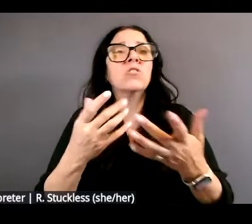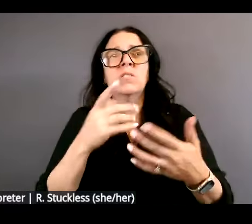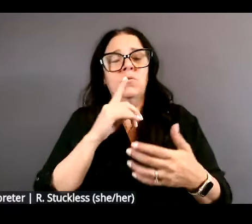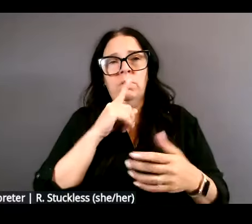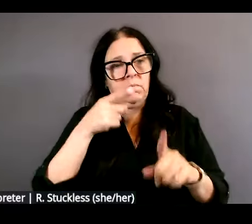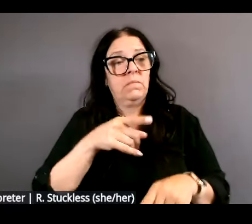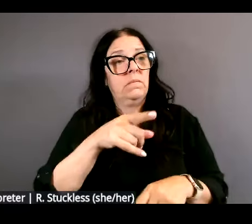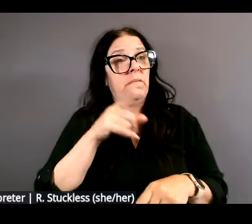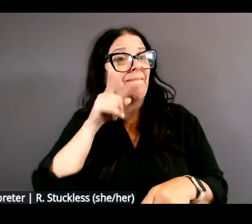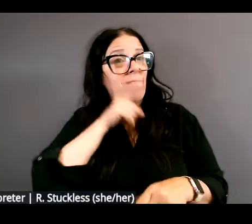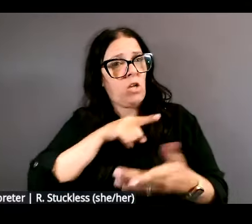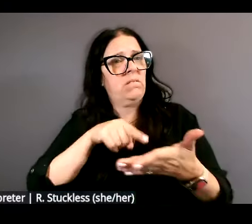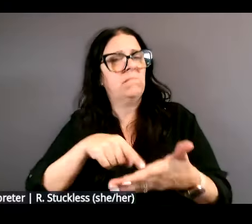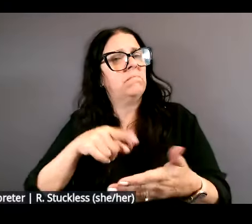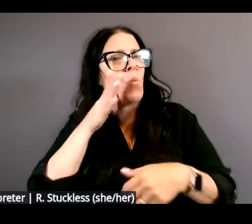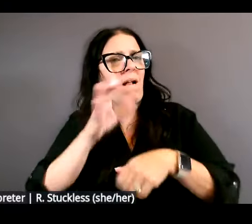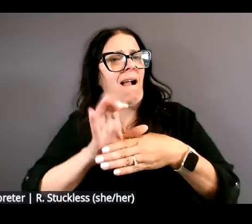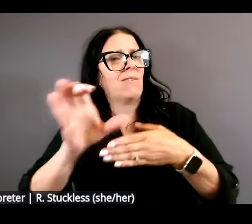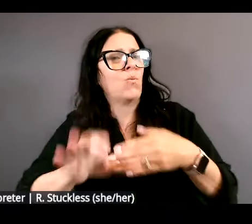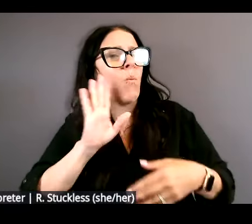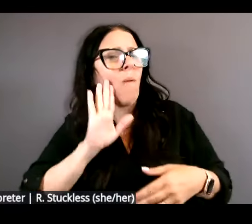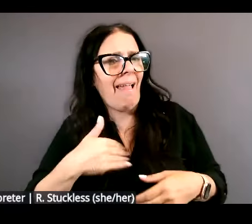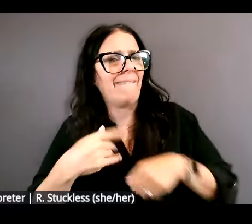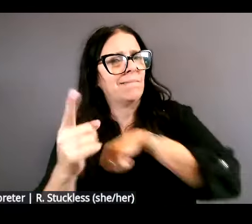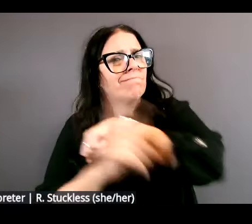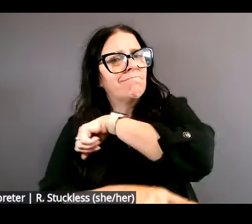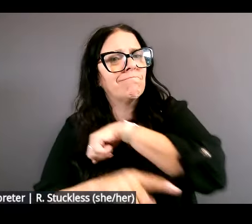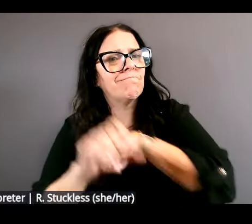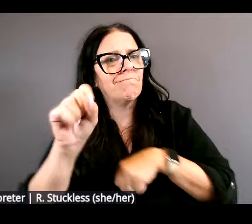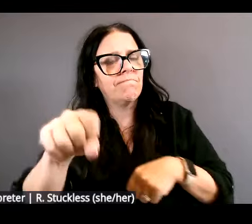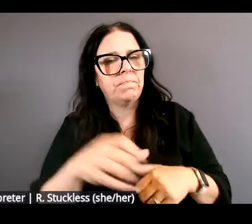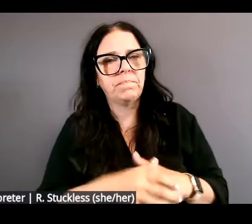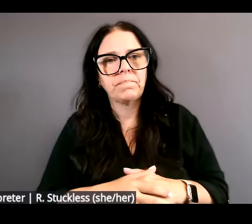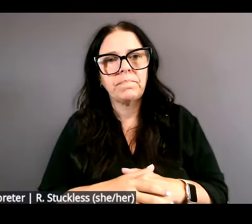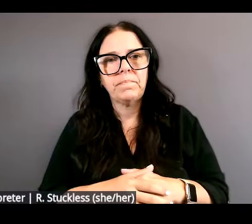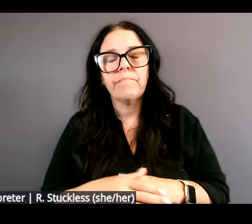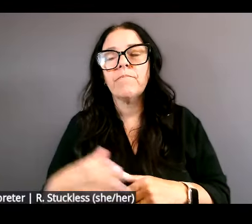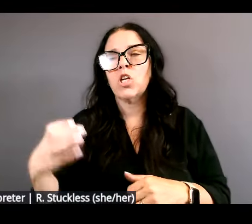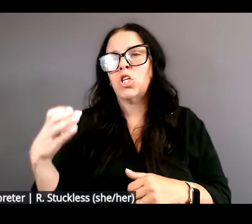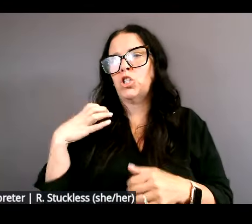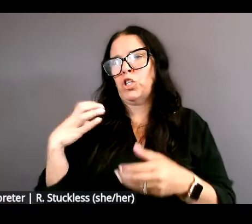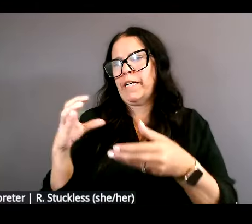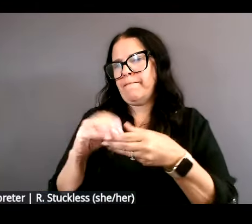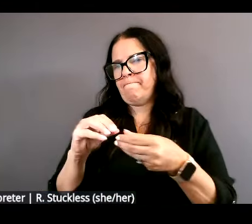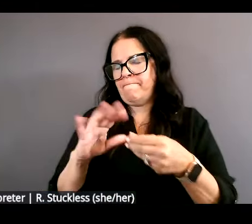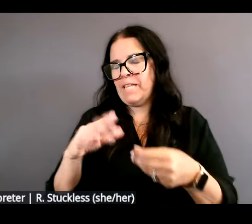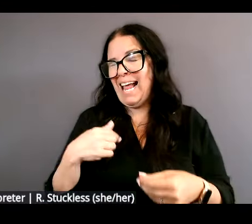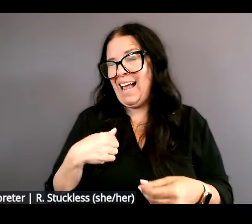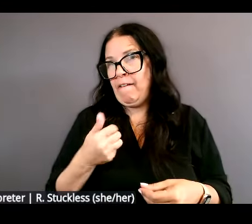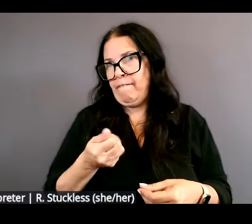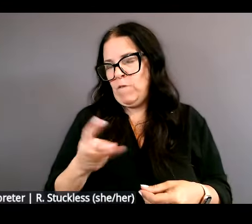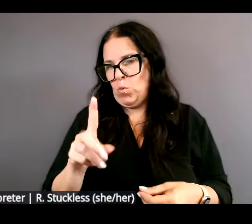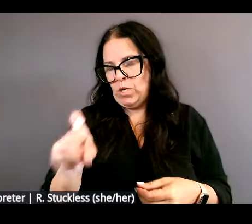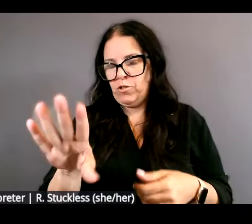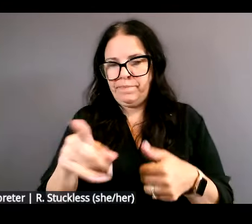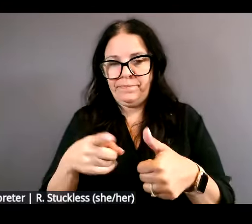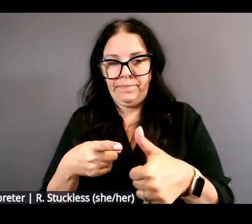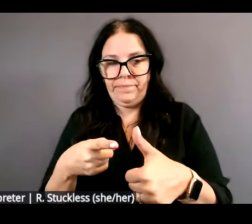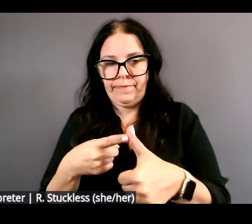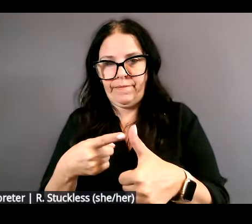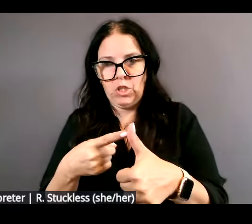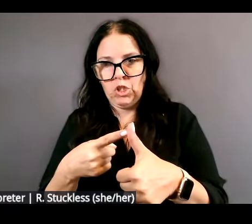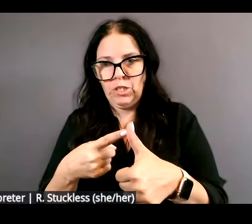Thank you. I have a couple questions. One, to go back to, for all of the signatures